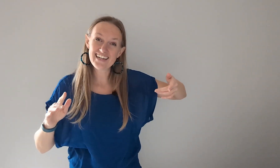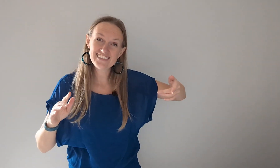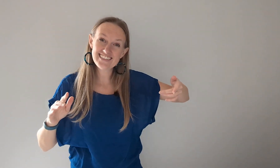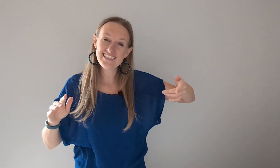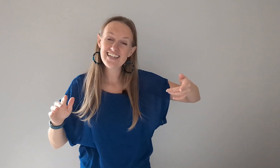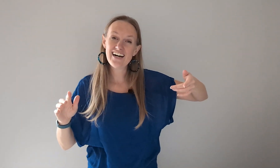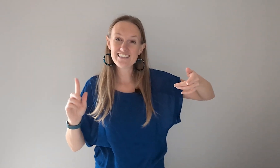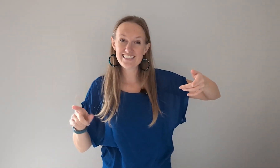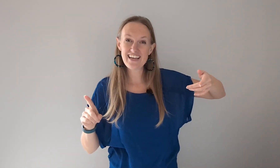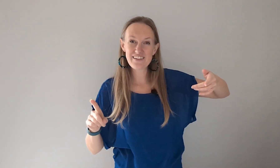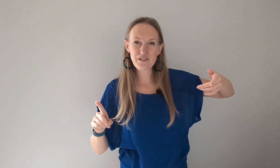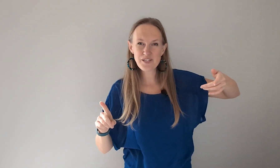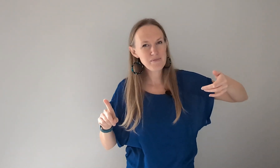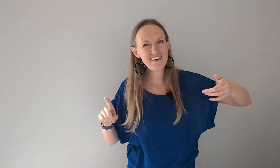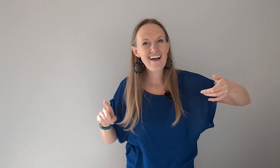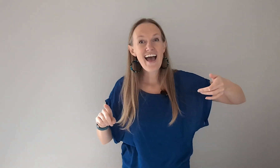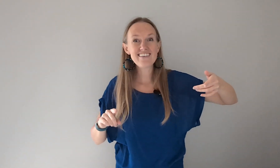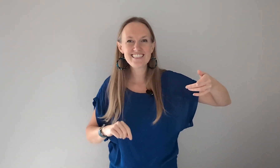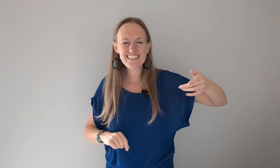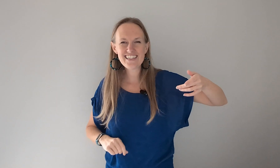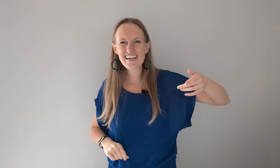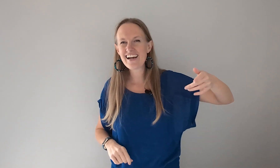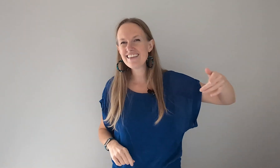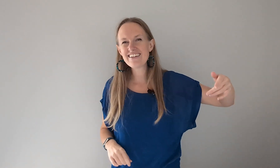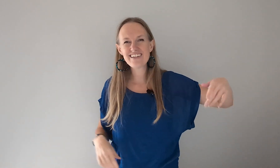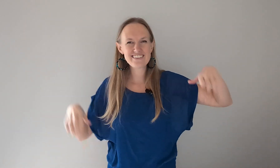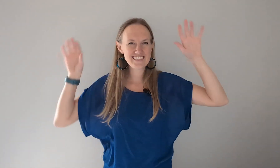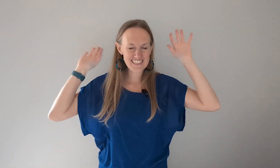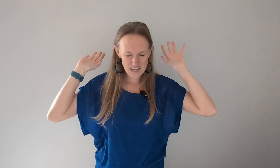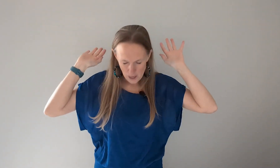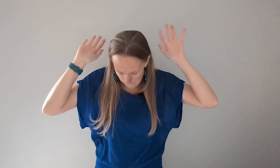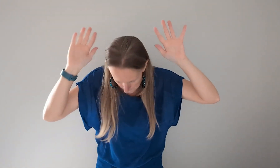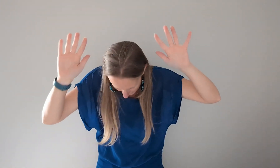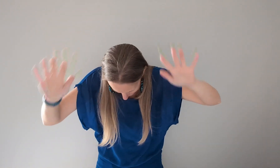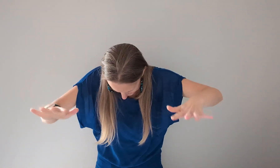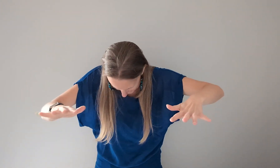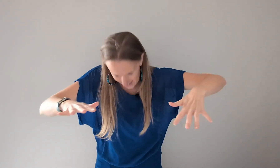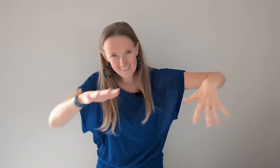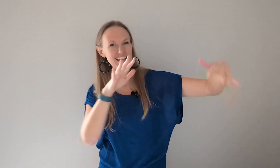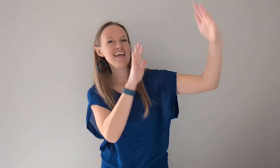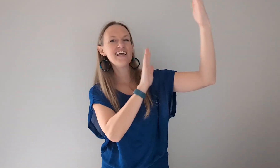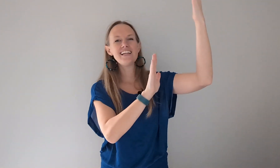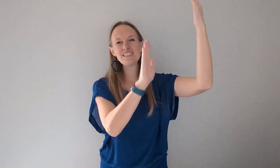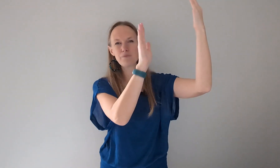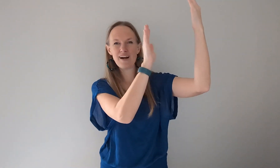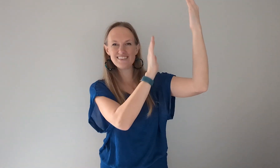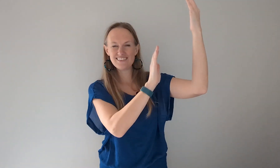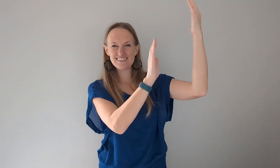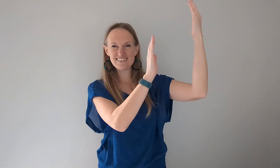signs. She's another YouTuber, how she did it. And I loved how she said, bow down in his presence.